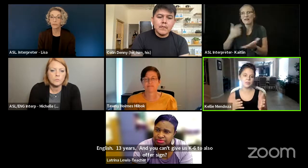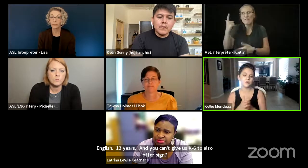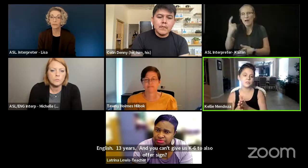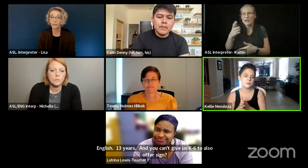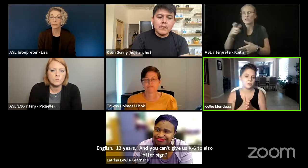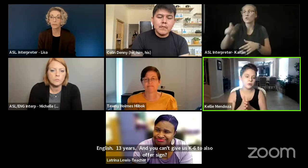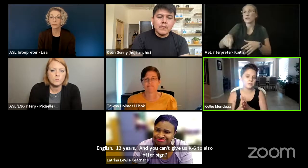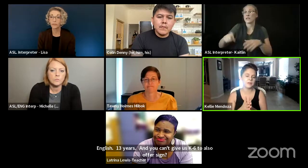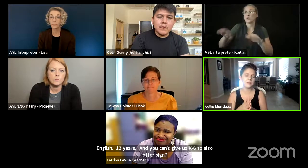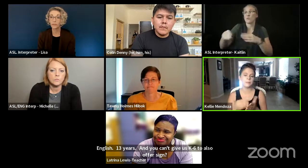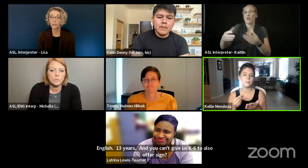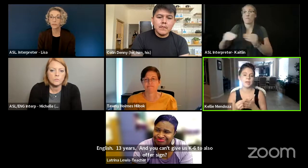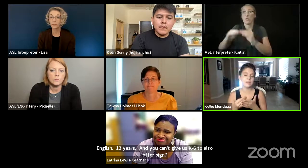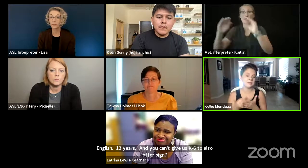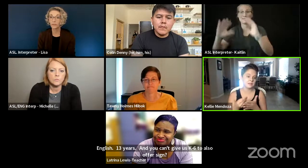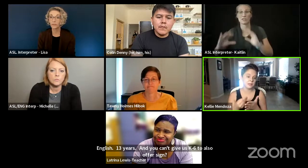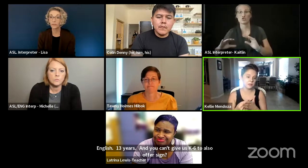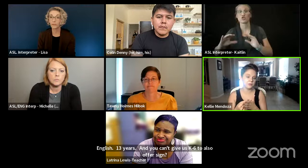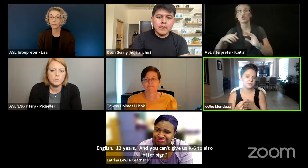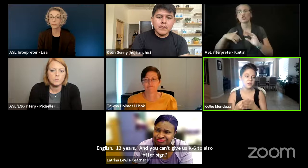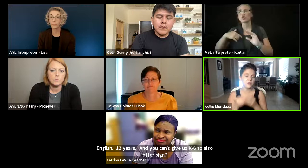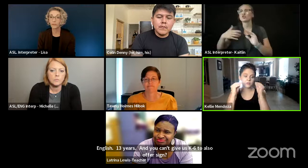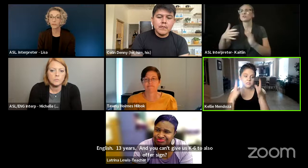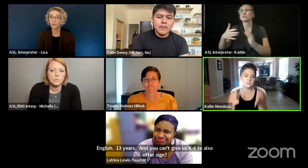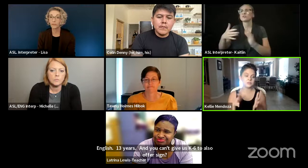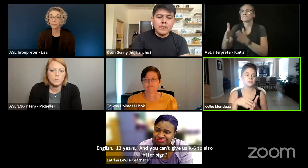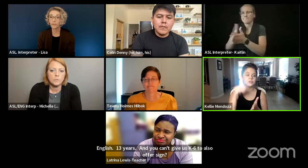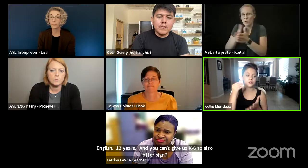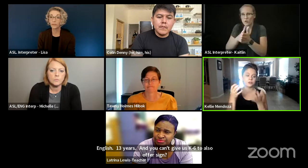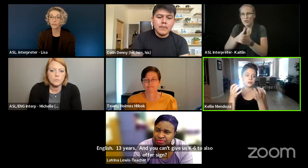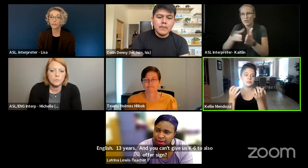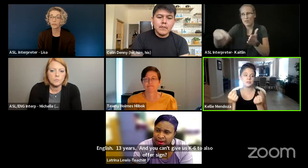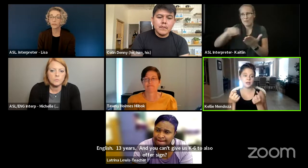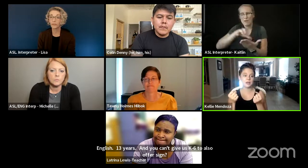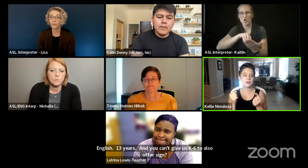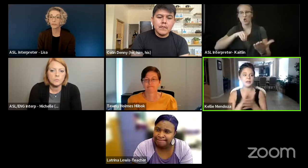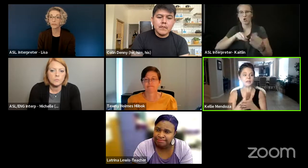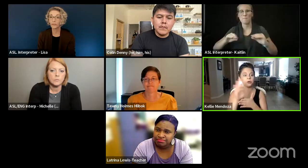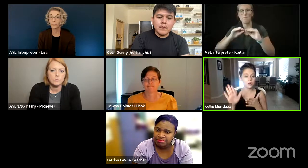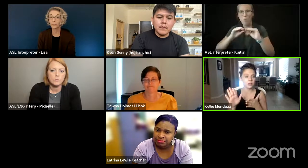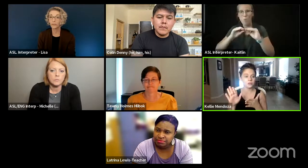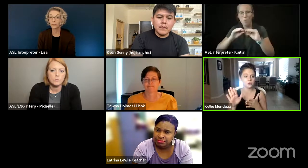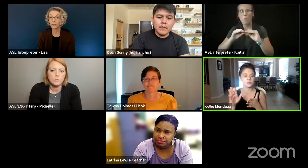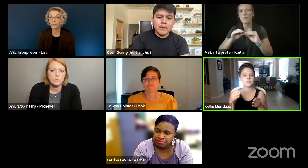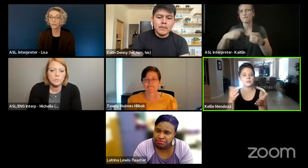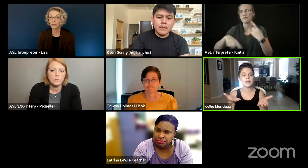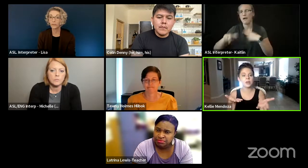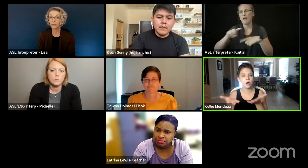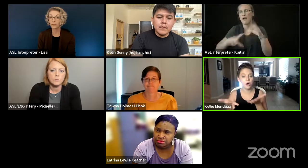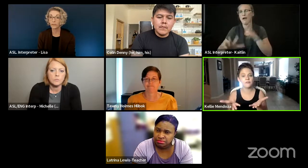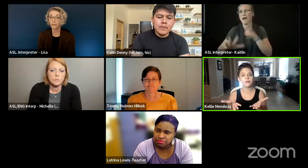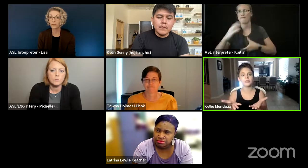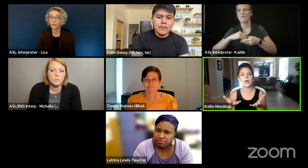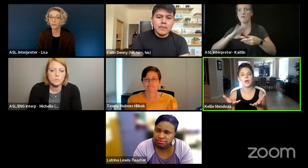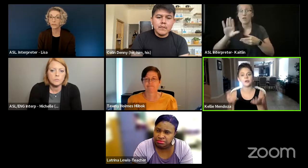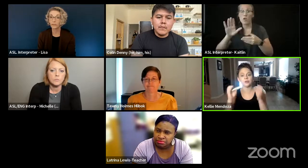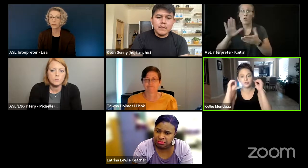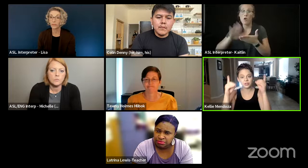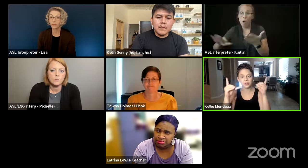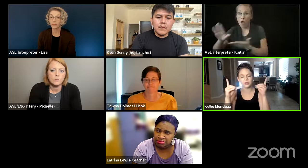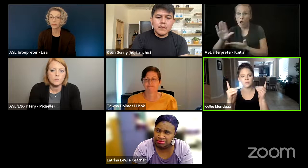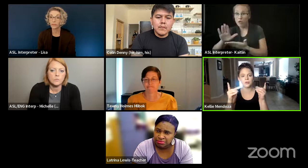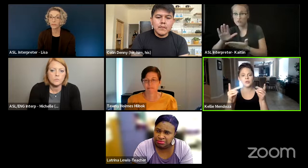benefit. So I think we should be motivating pay incentives for teachers to learn sign in their college courses and offer